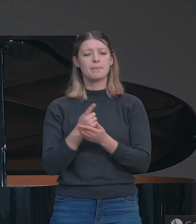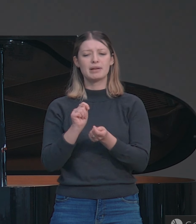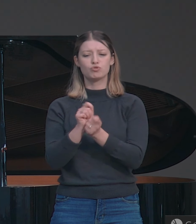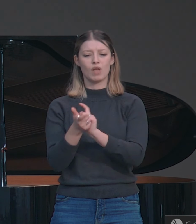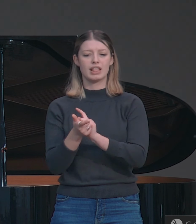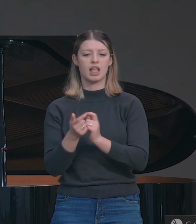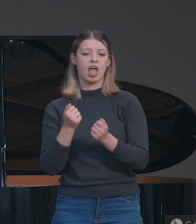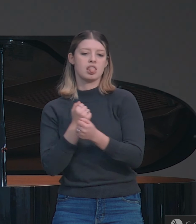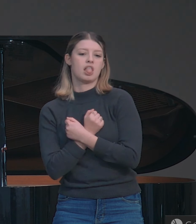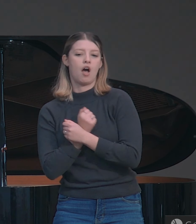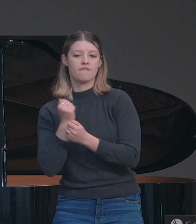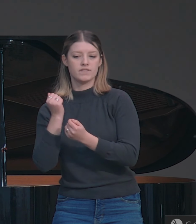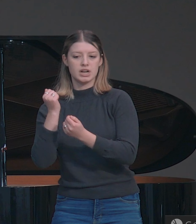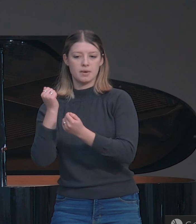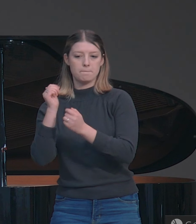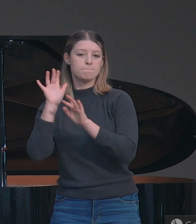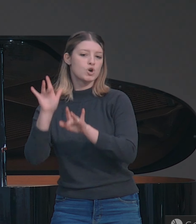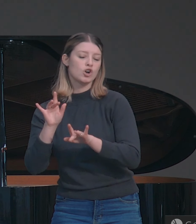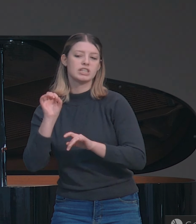or faithfulness or